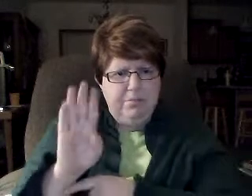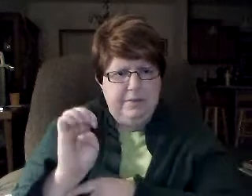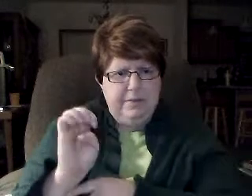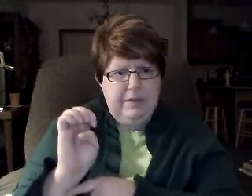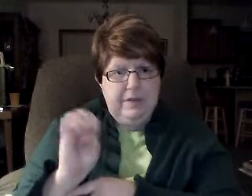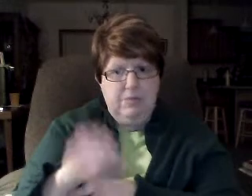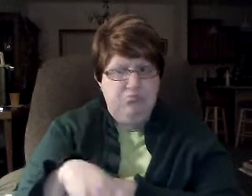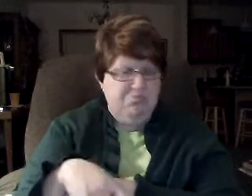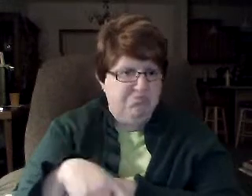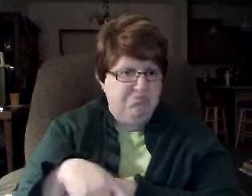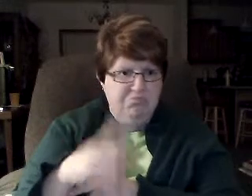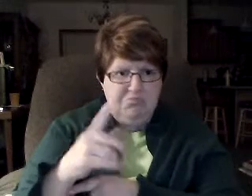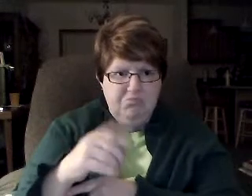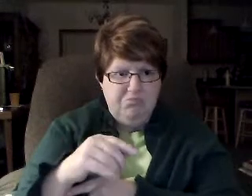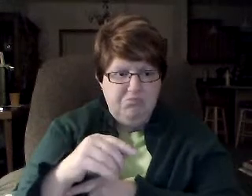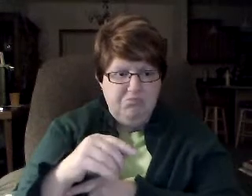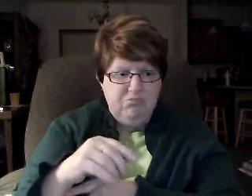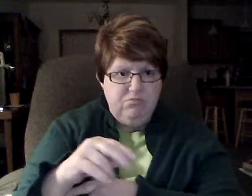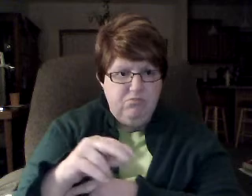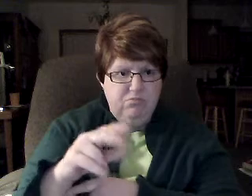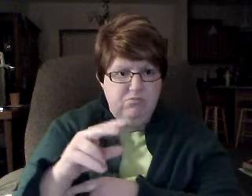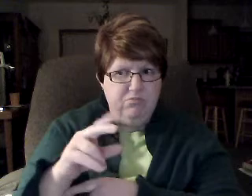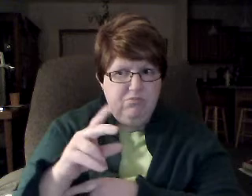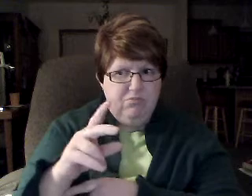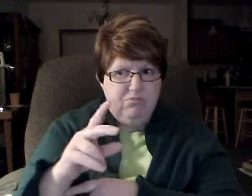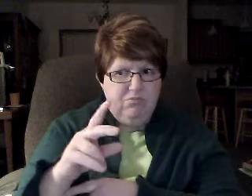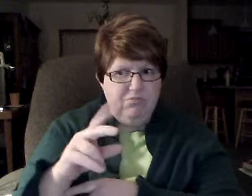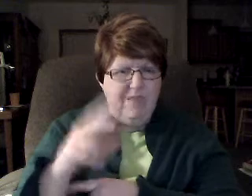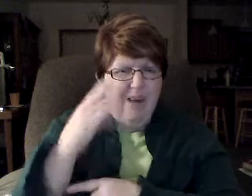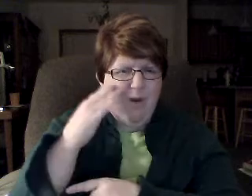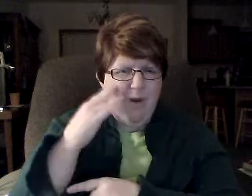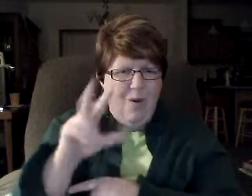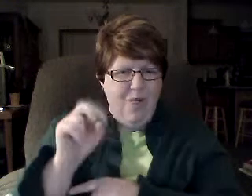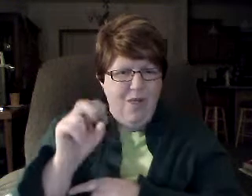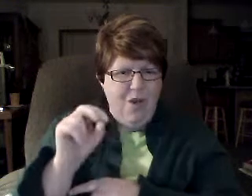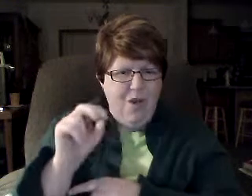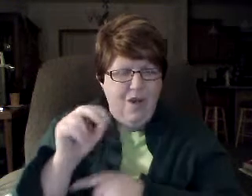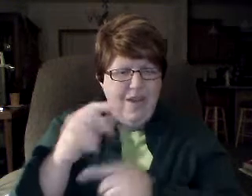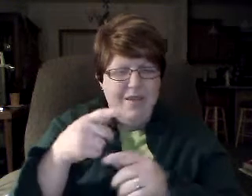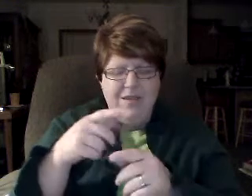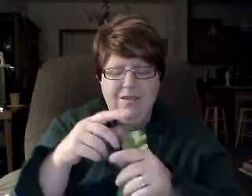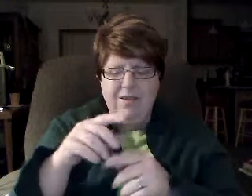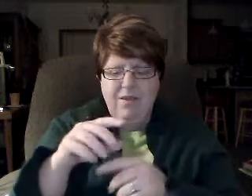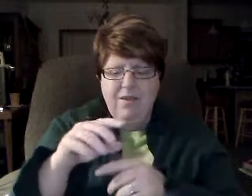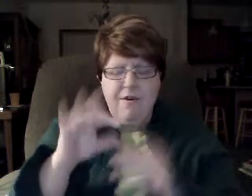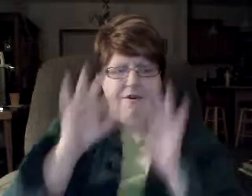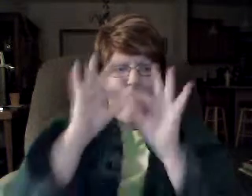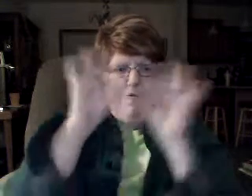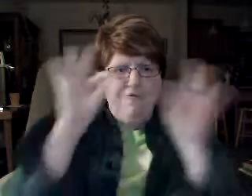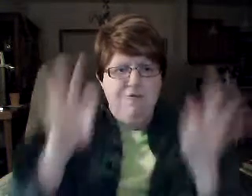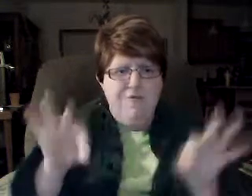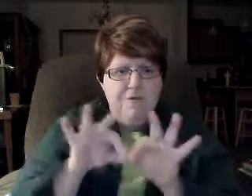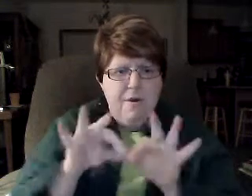Hey, What are you in? Huh? Who are you? Nobody. No, mister. I can feel it. Thanks, I'm going.